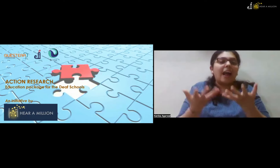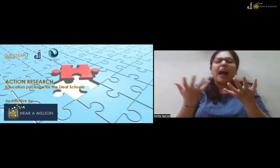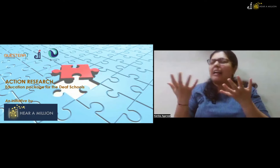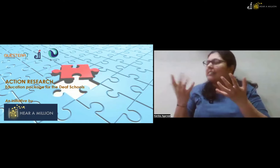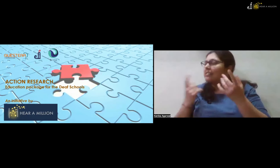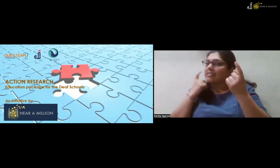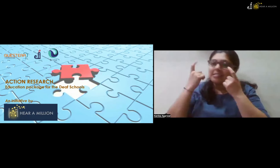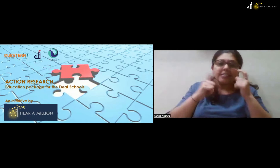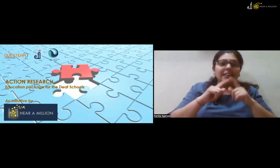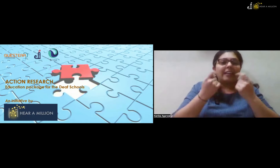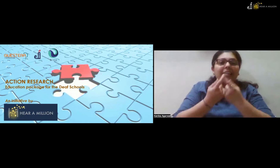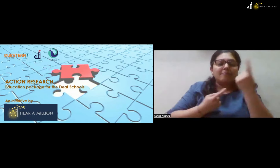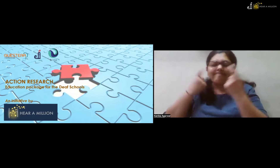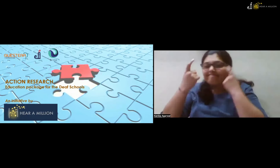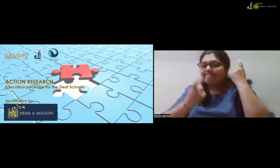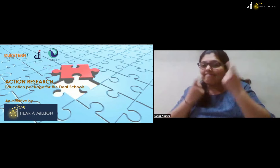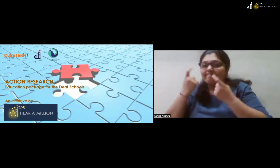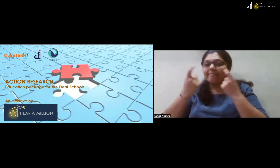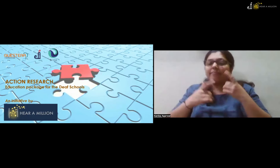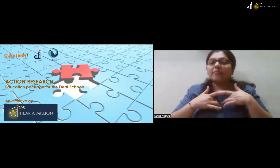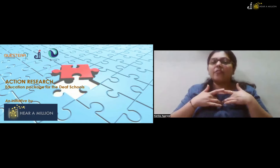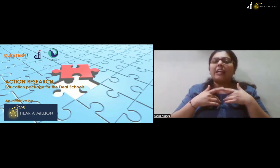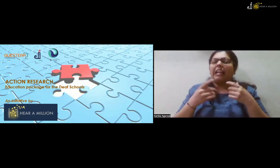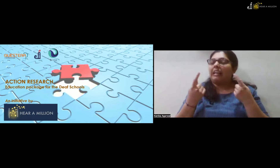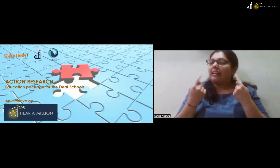huge challenge. It's going to be a lot of work.